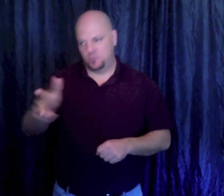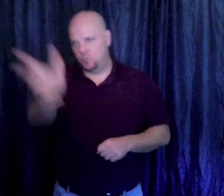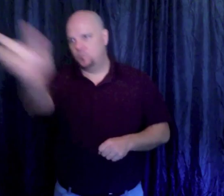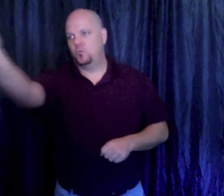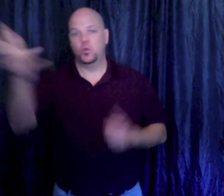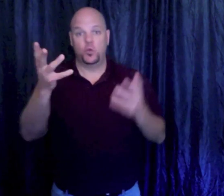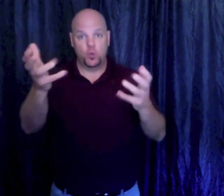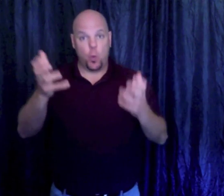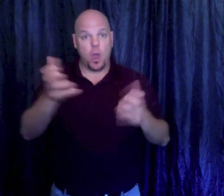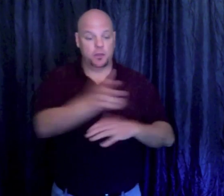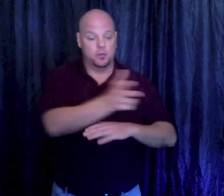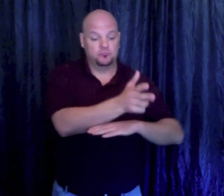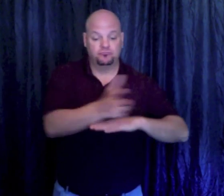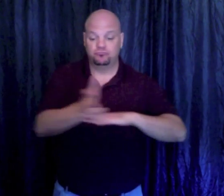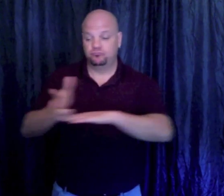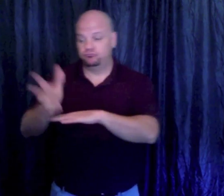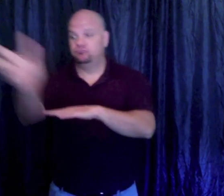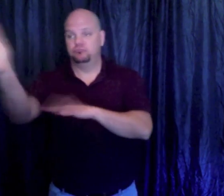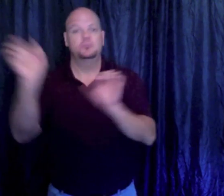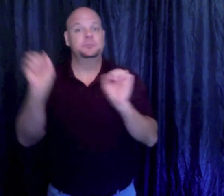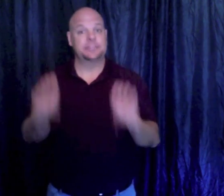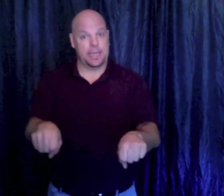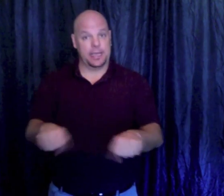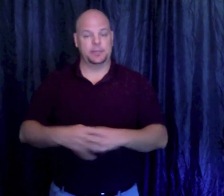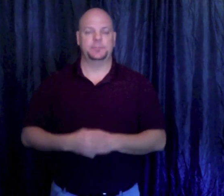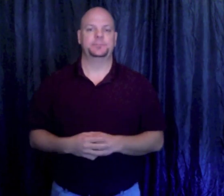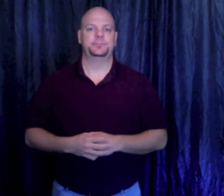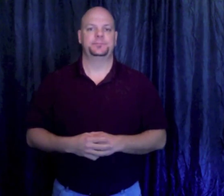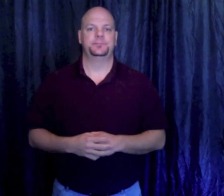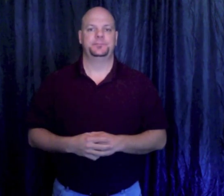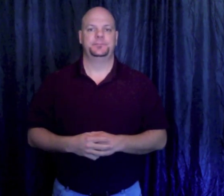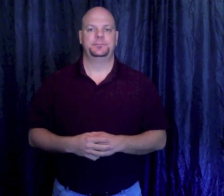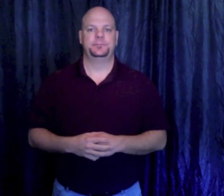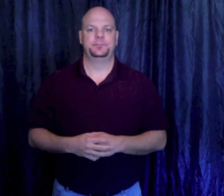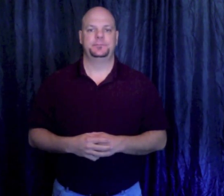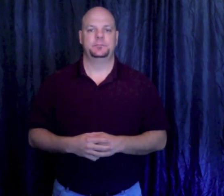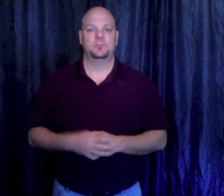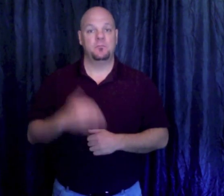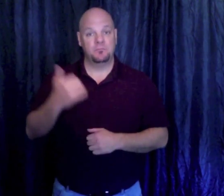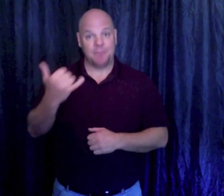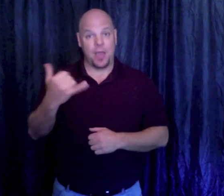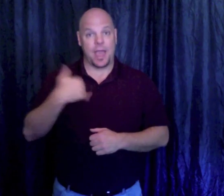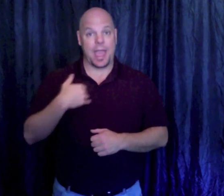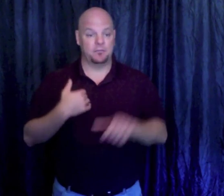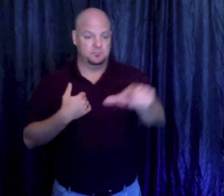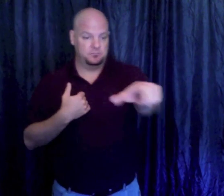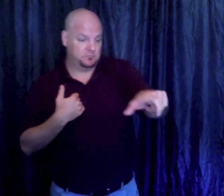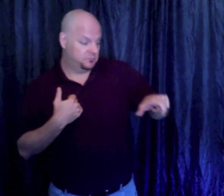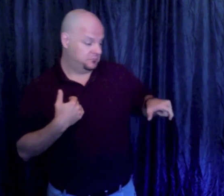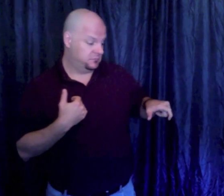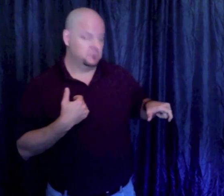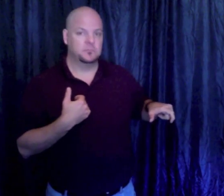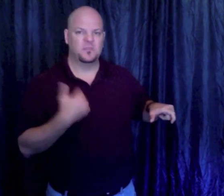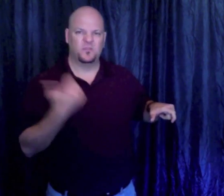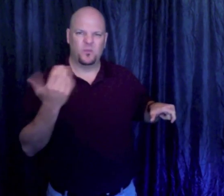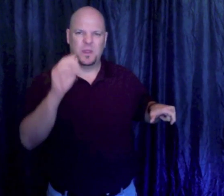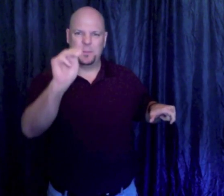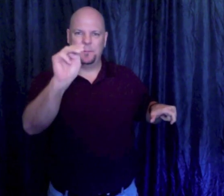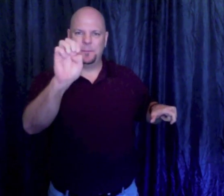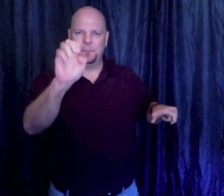do that always. And then, of course, there's the divider. And the divider is that median, and you can never